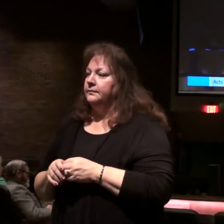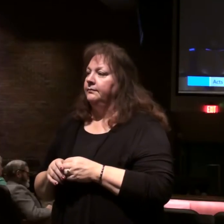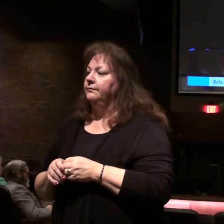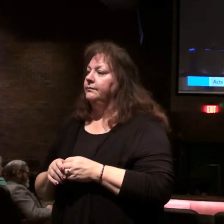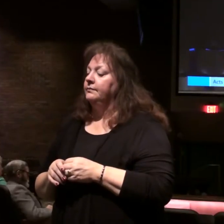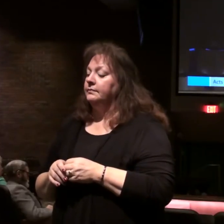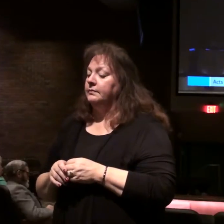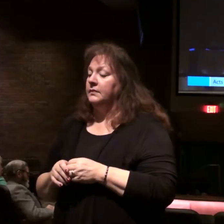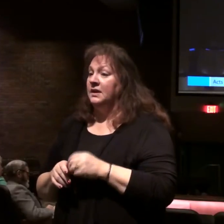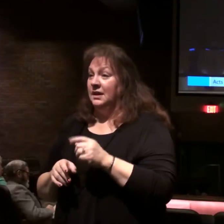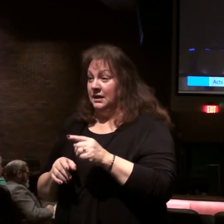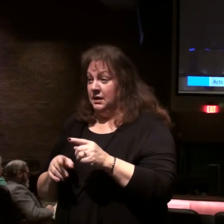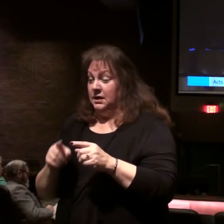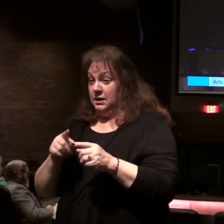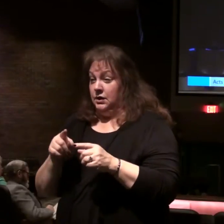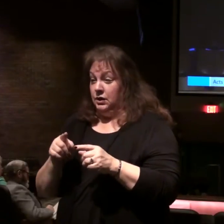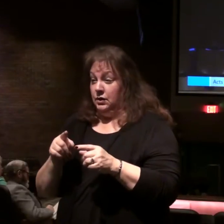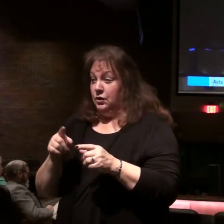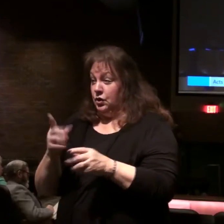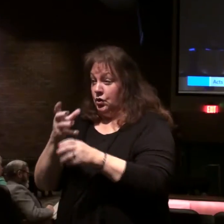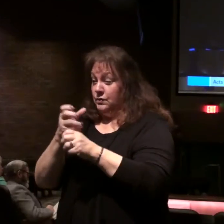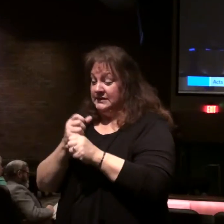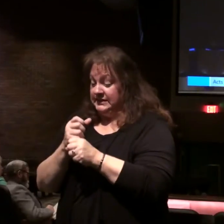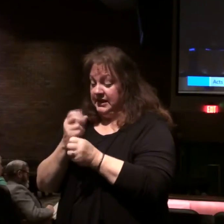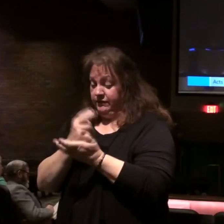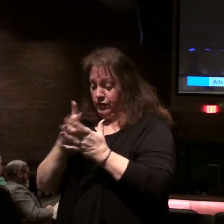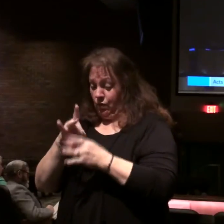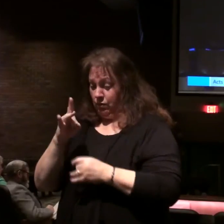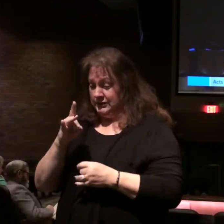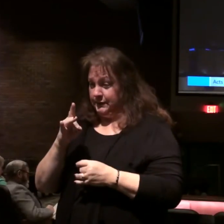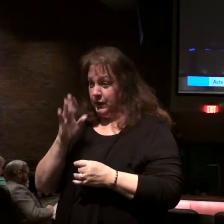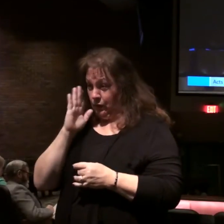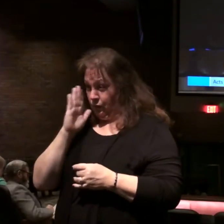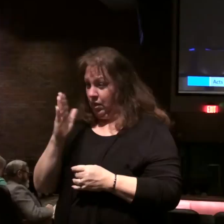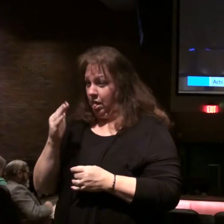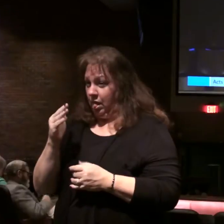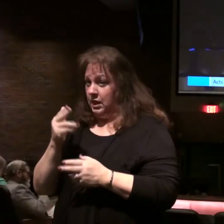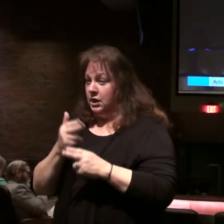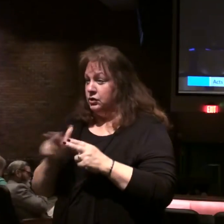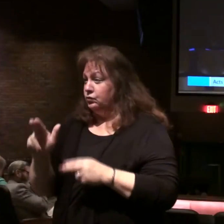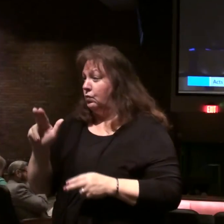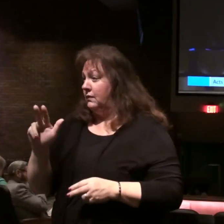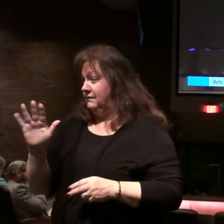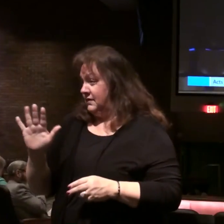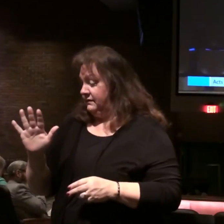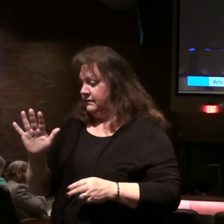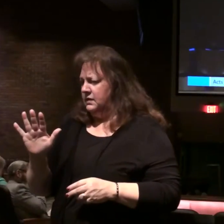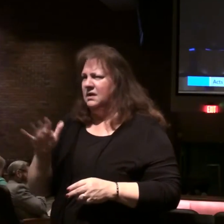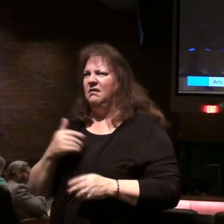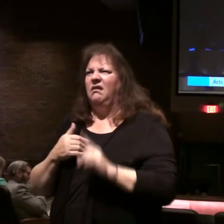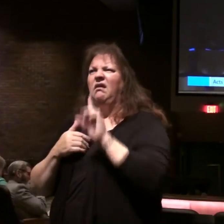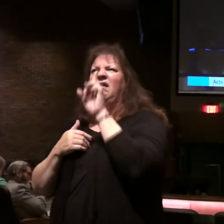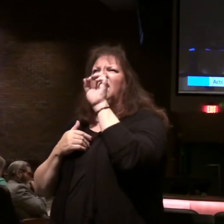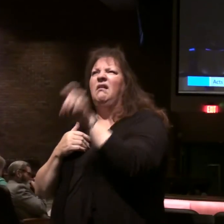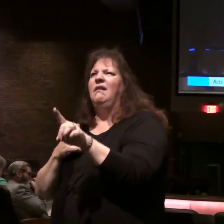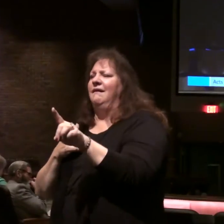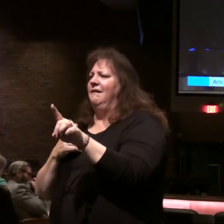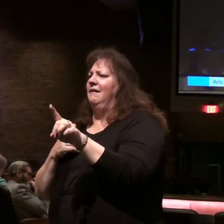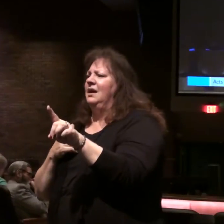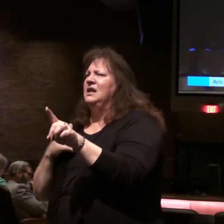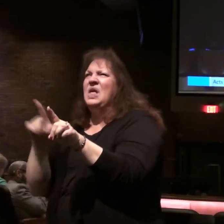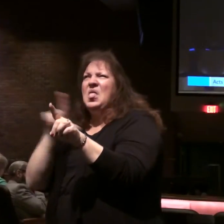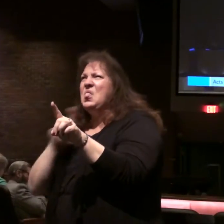He tells them they're going to be baptized with the spirit shortly in verse 5. They have a question in verse 6.